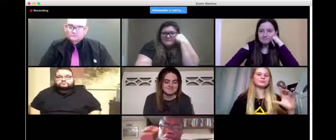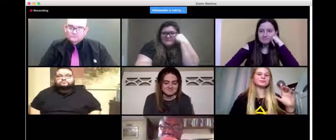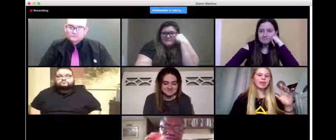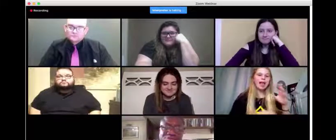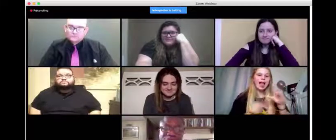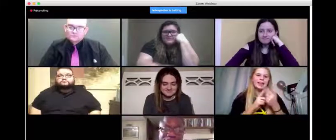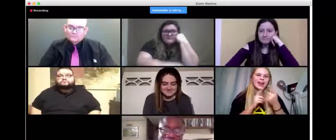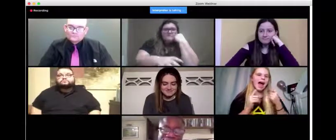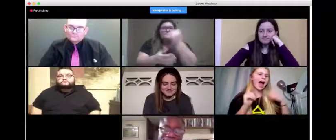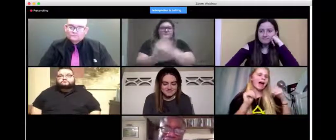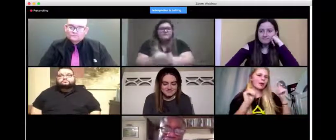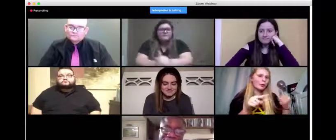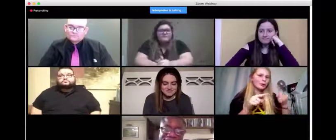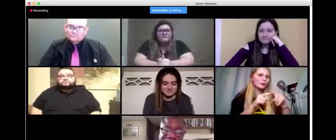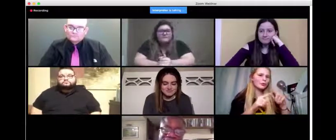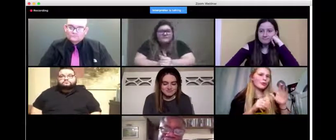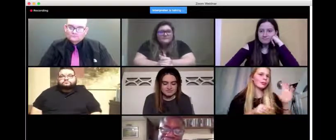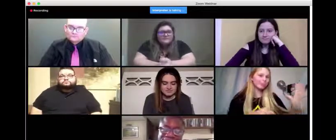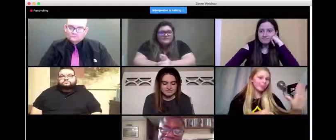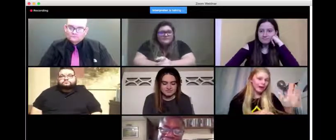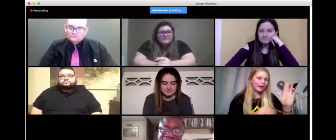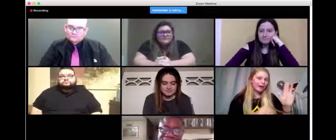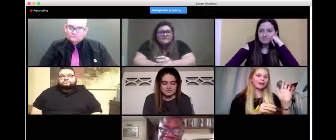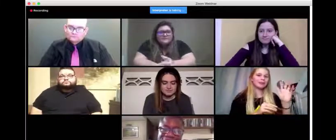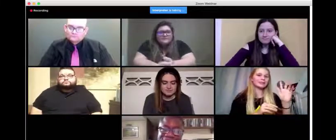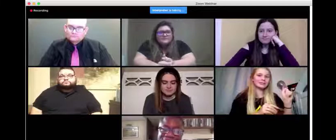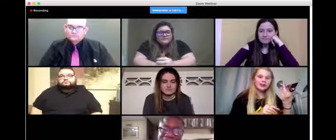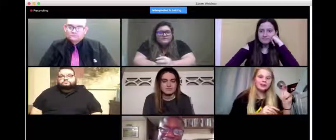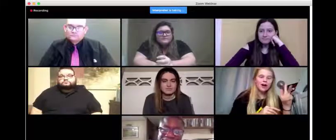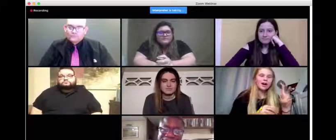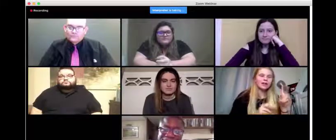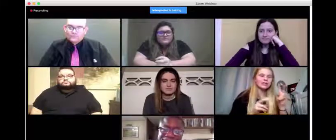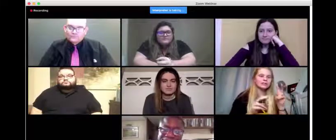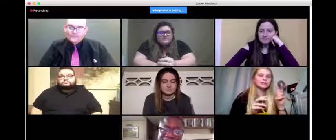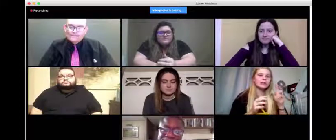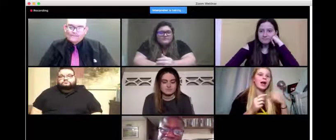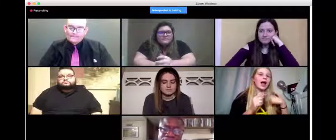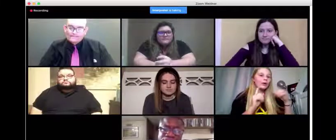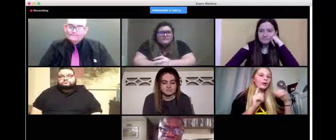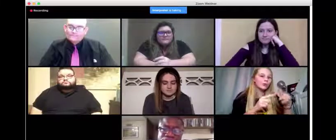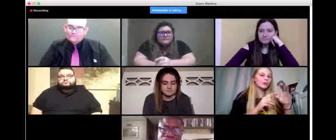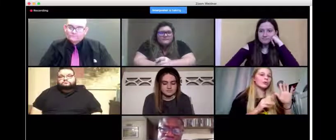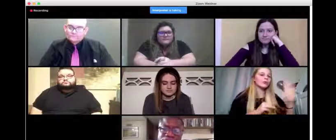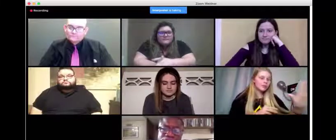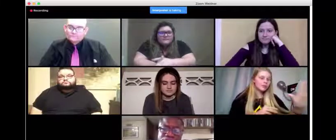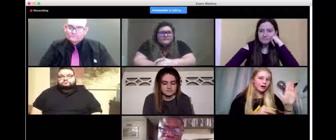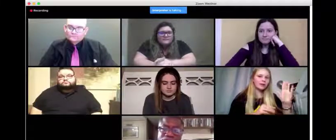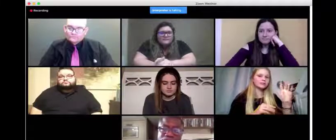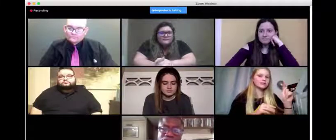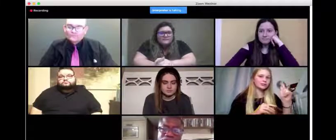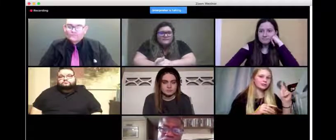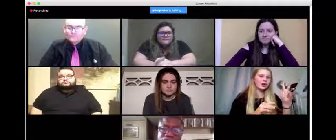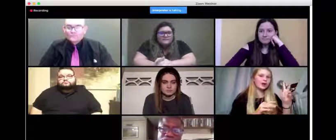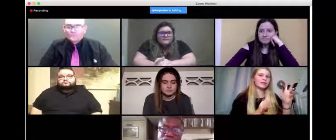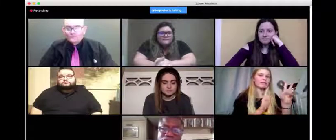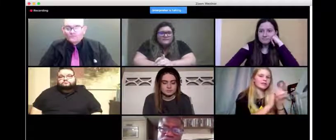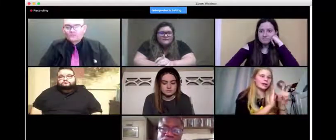TikTok, I say, you know, if it's your TikTok, your video, I'm looking up and saying there's no captions on your